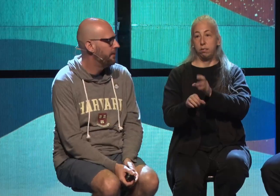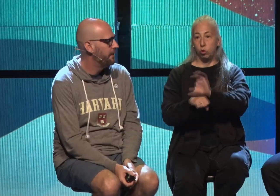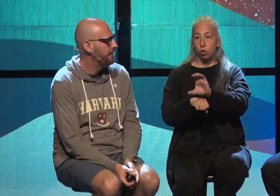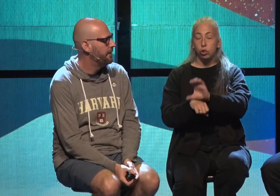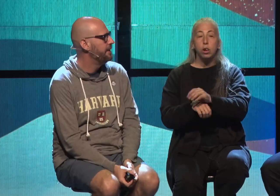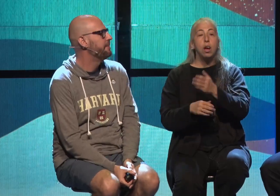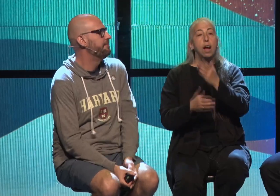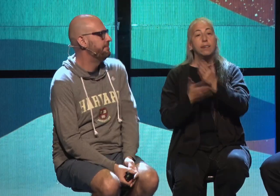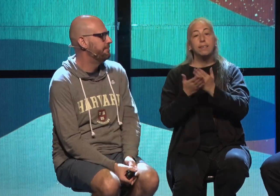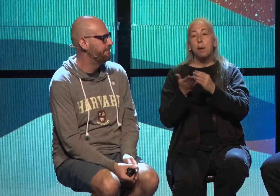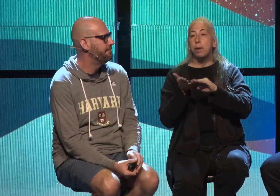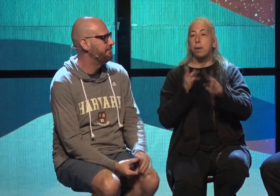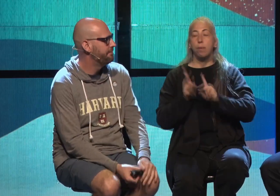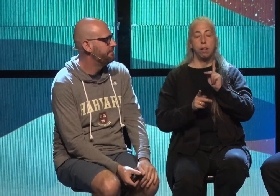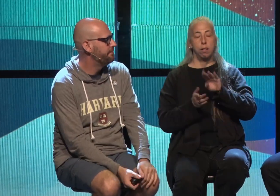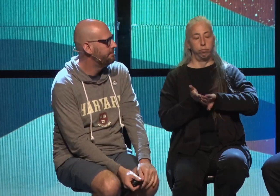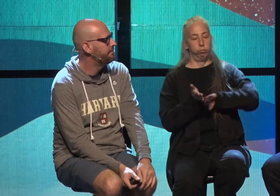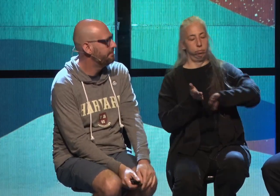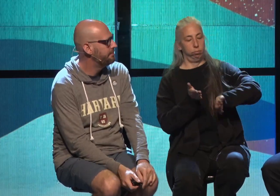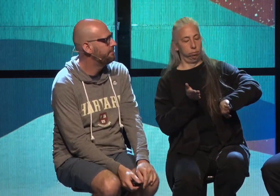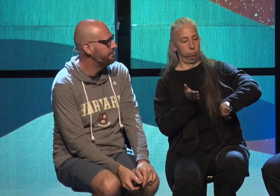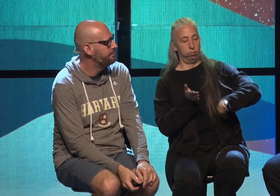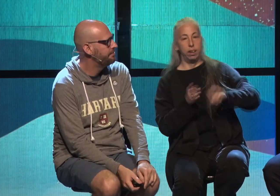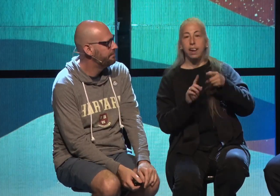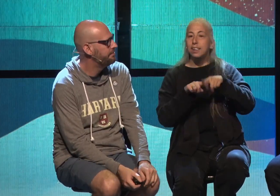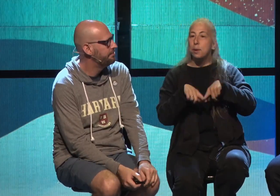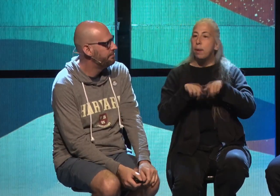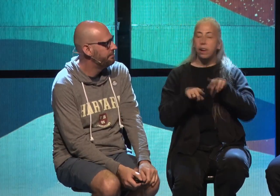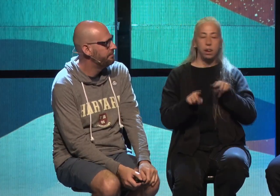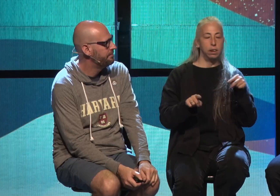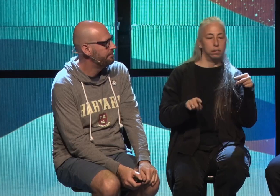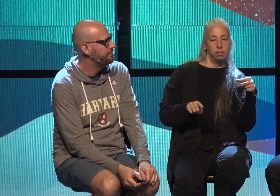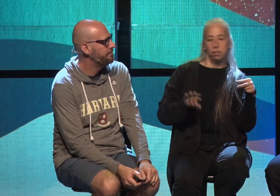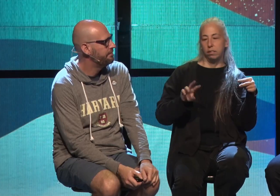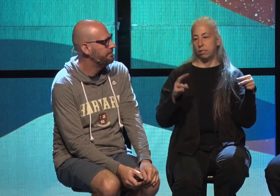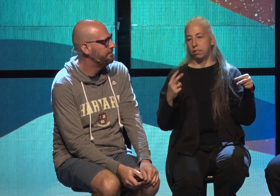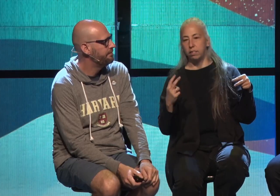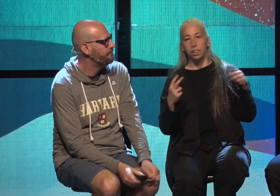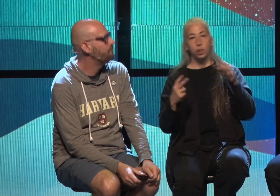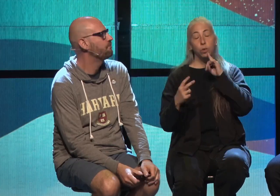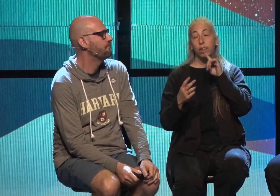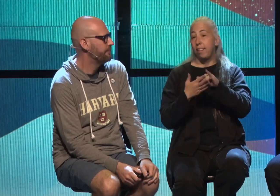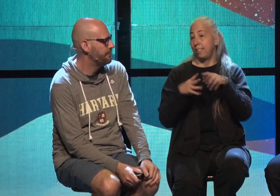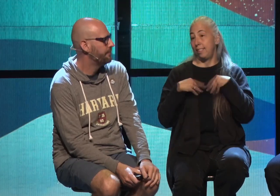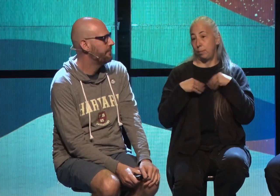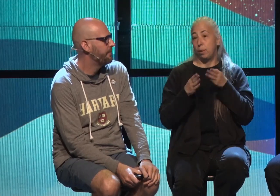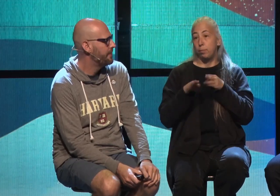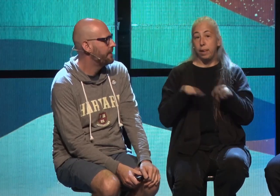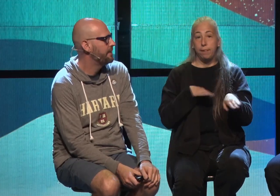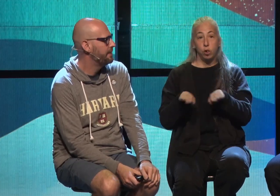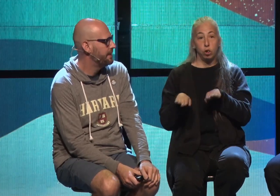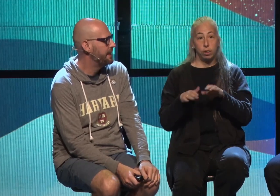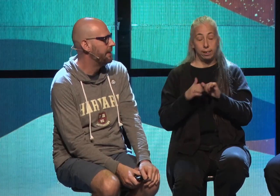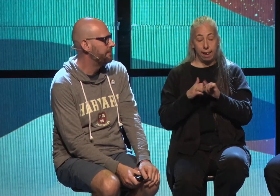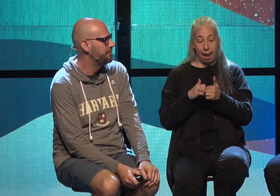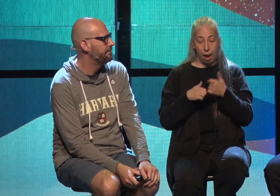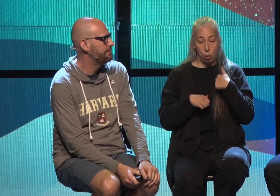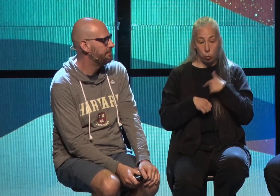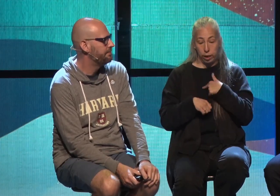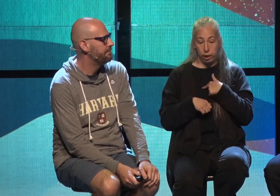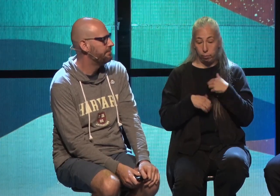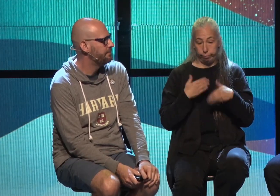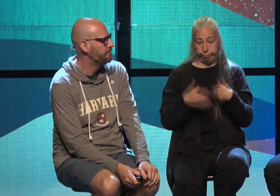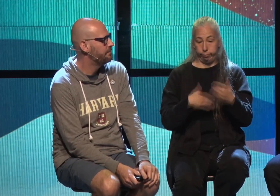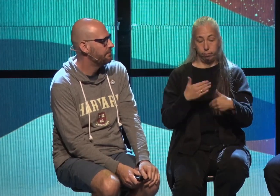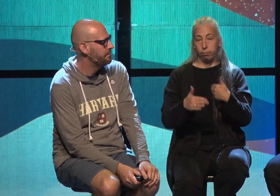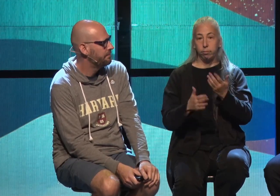those who are excluded. And I think depending on what side of that you're on, like there's an acceptable behavior that's just how we are in religious systems. But